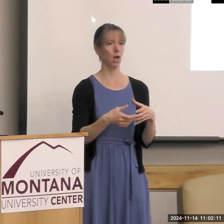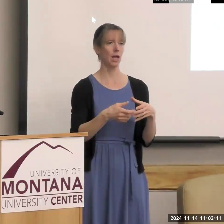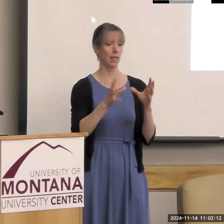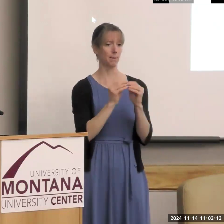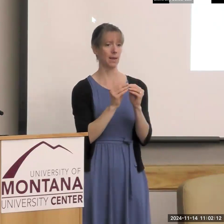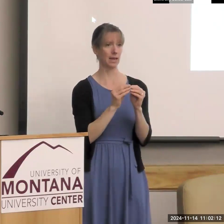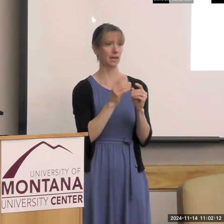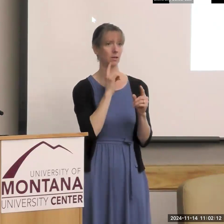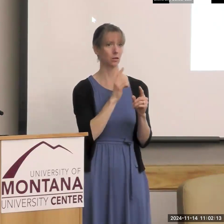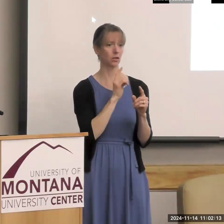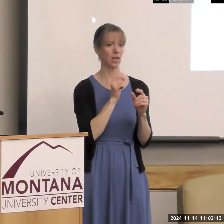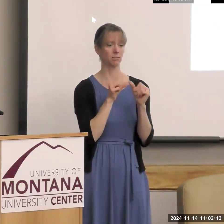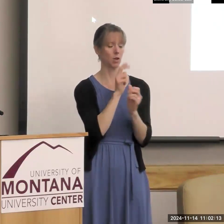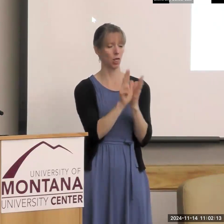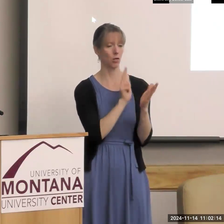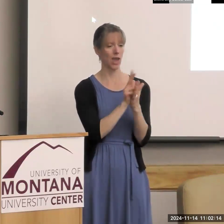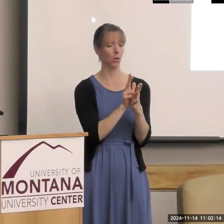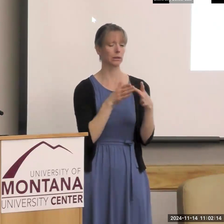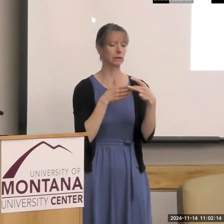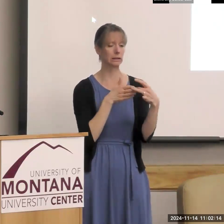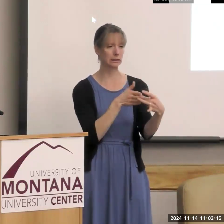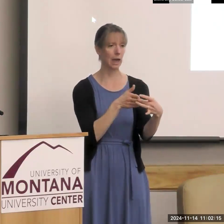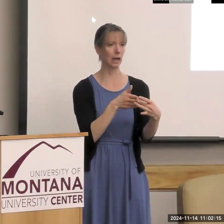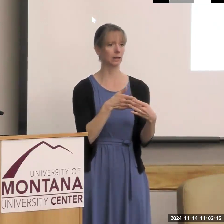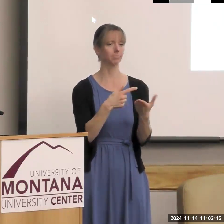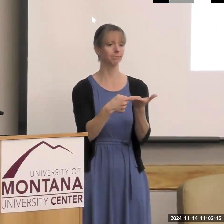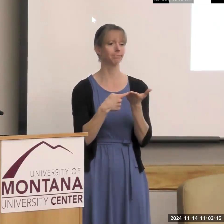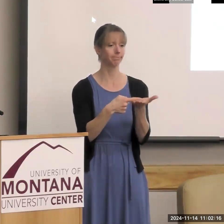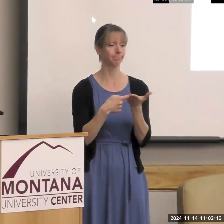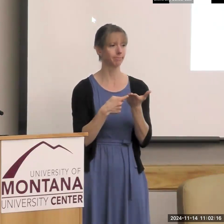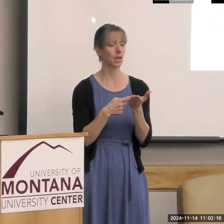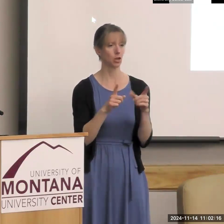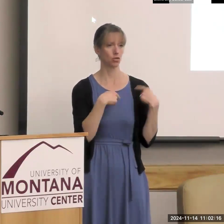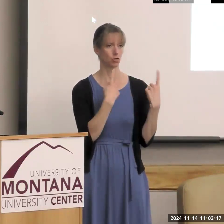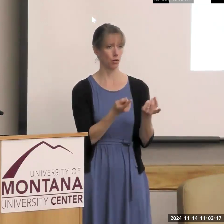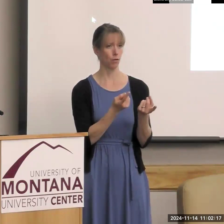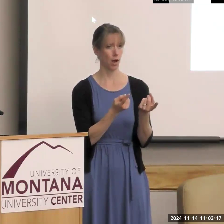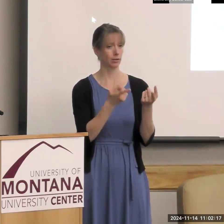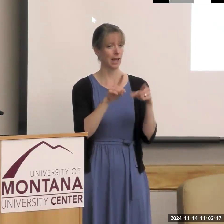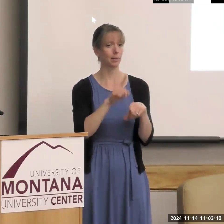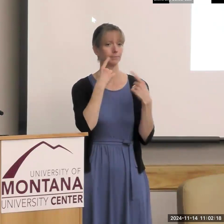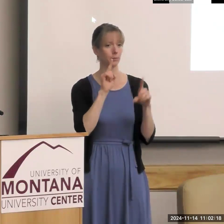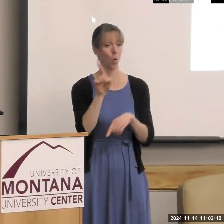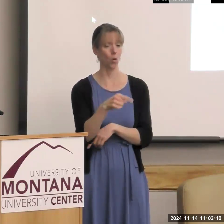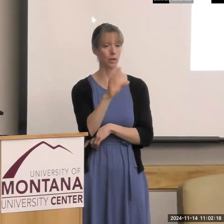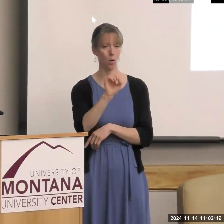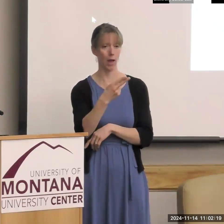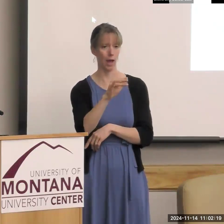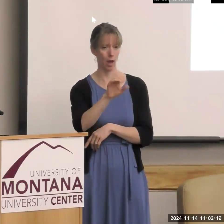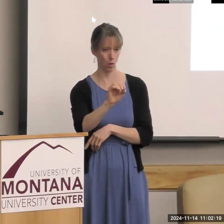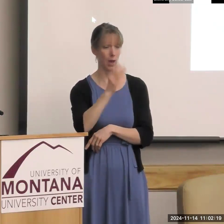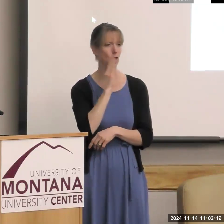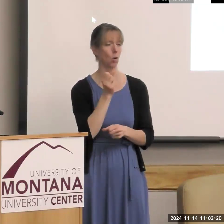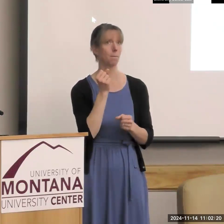state for a 3-hour guided conversation. We've so far only done this in Ohio because I know lots of health commissioners